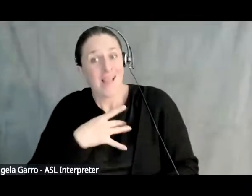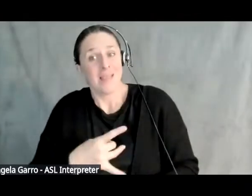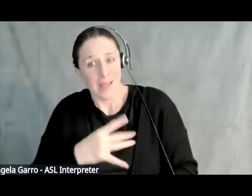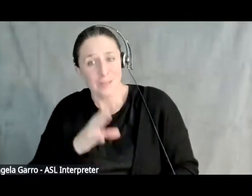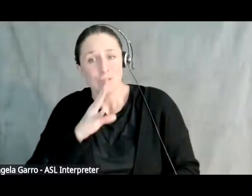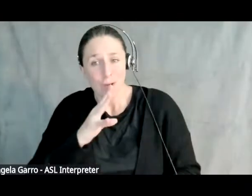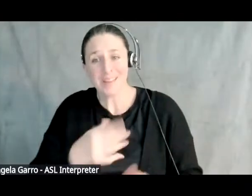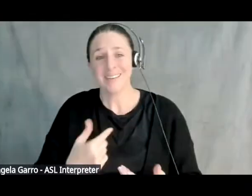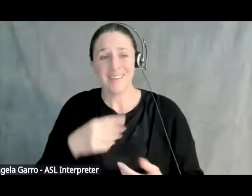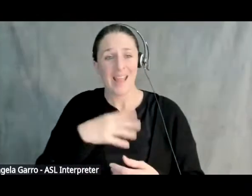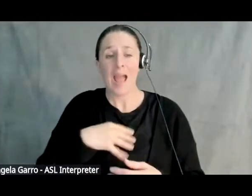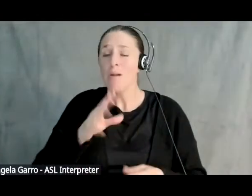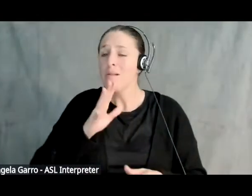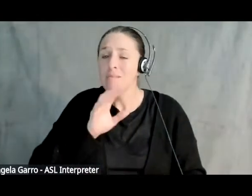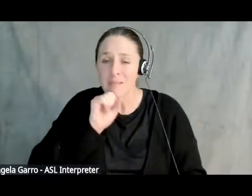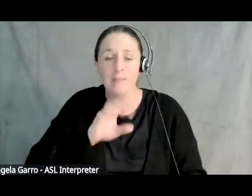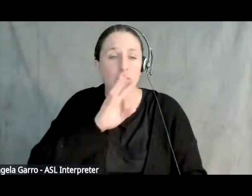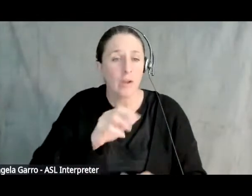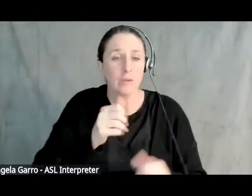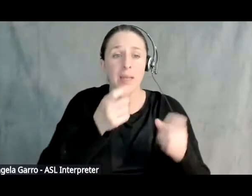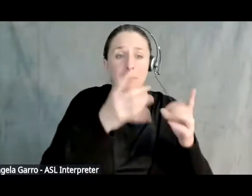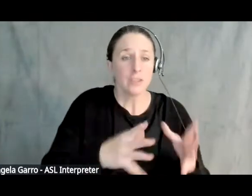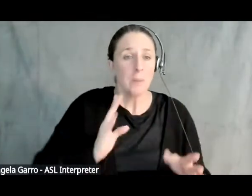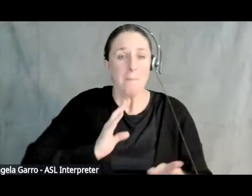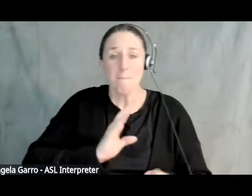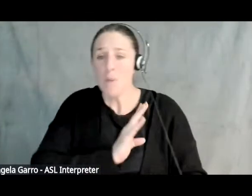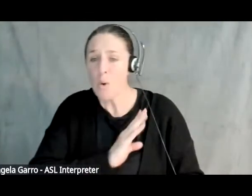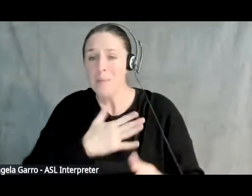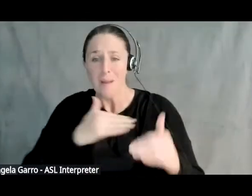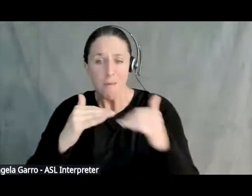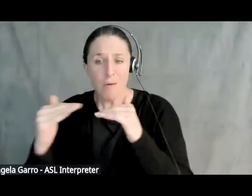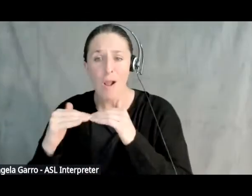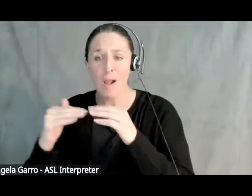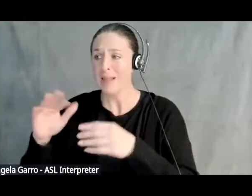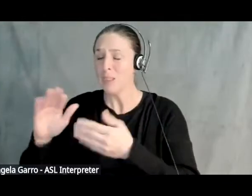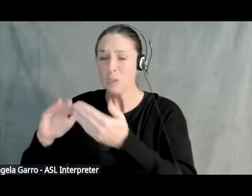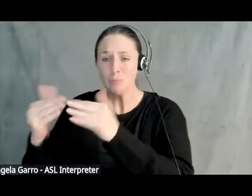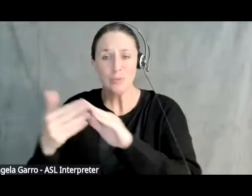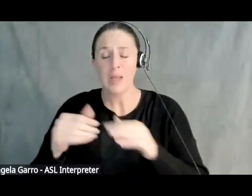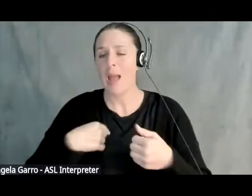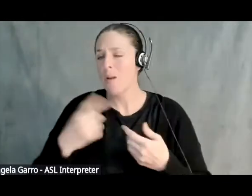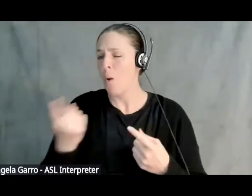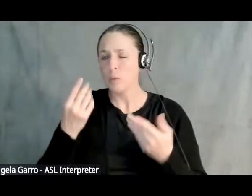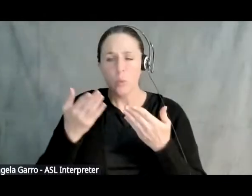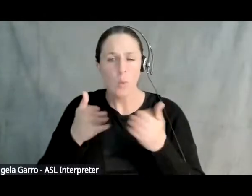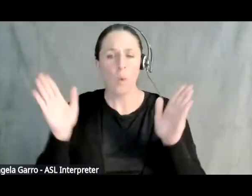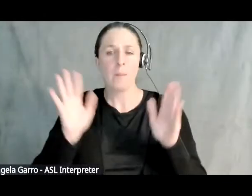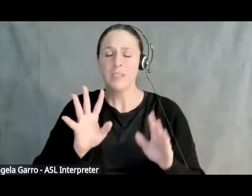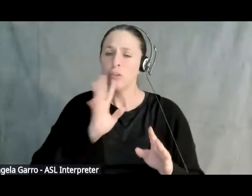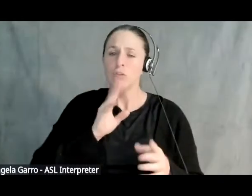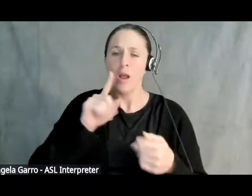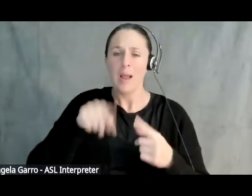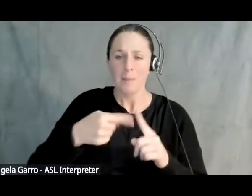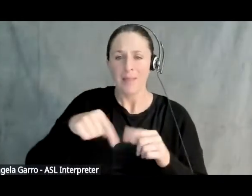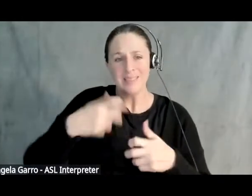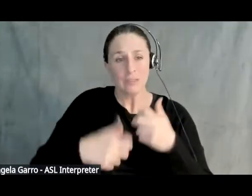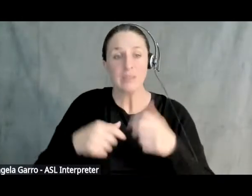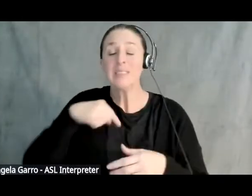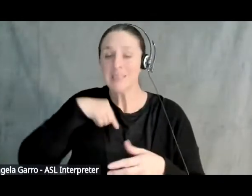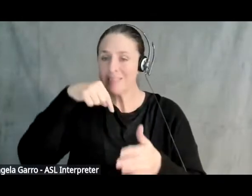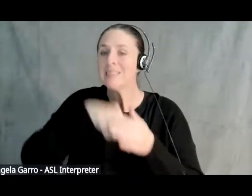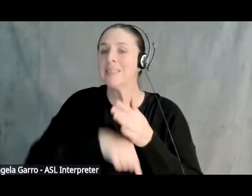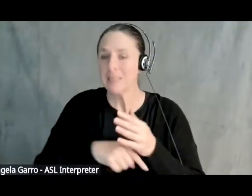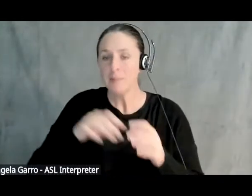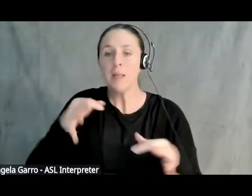of the community, any member of the administration, any member of the board, any of my colleagues. I'm always open to talk about these issues because they're deeply important to me. This is my life's work.